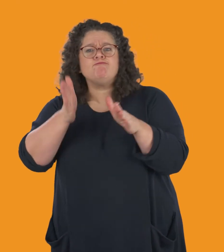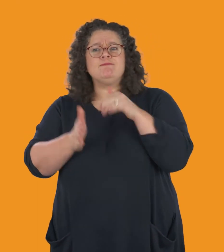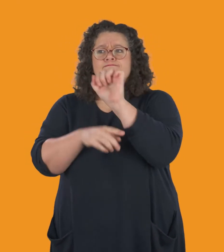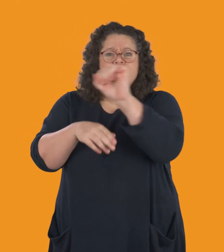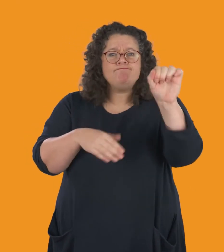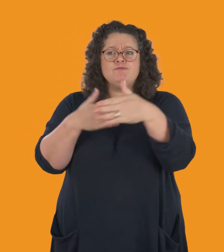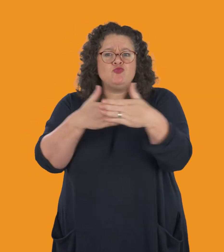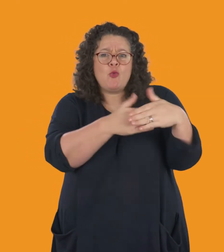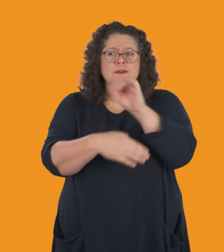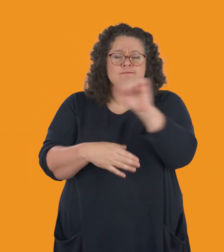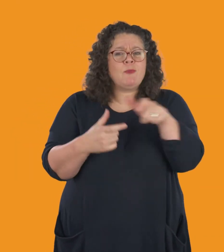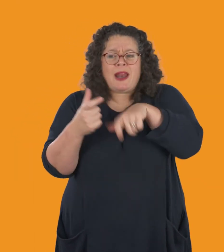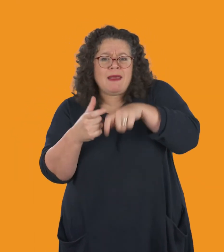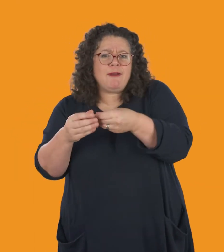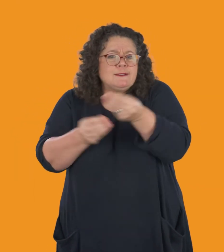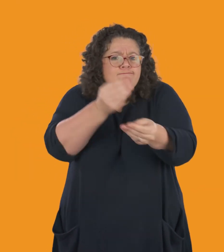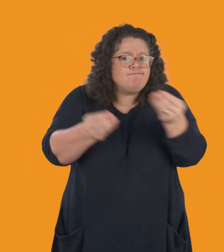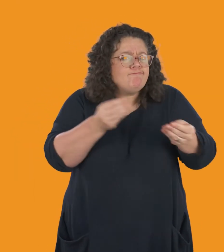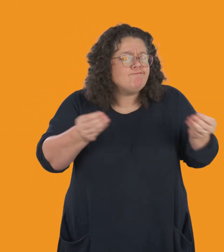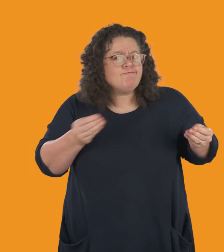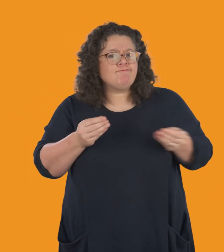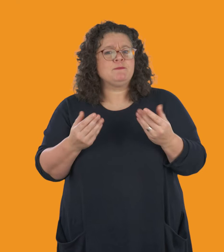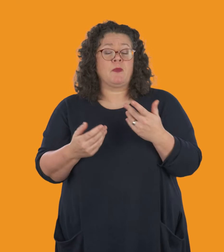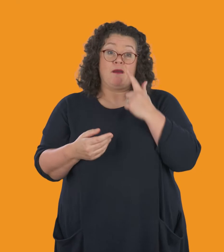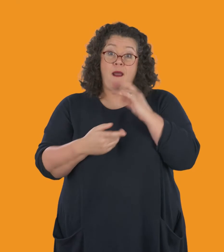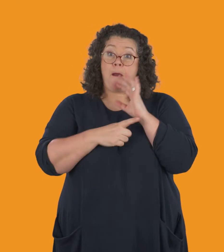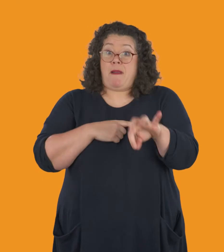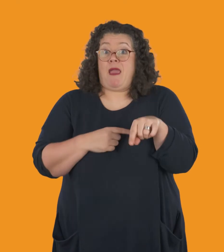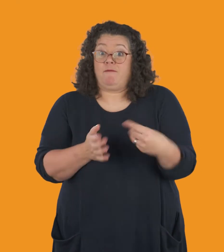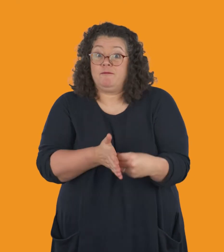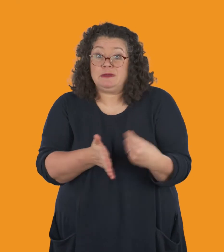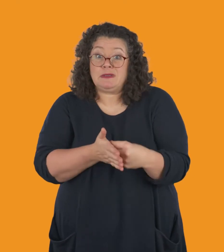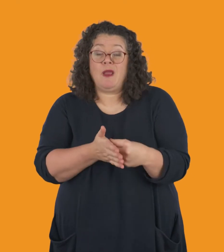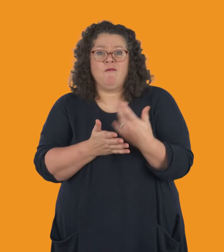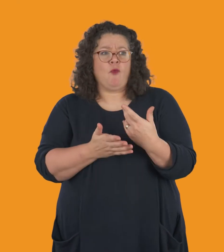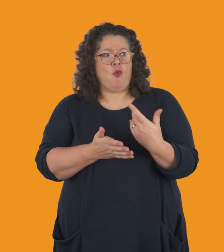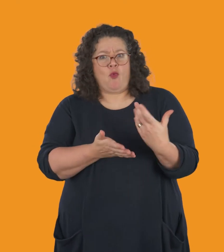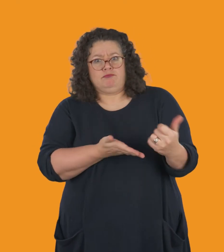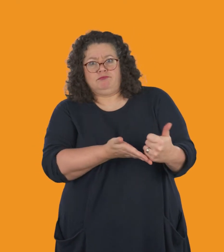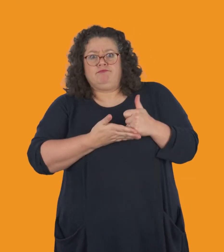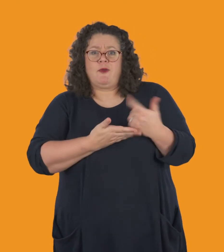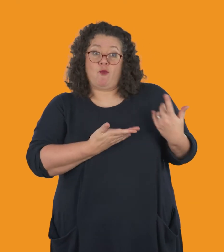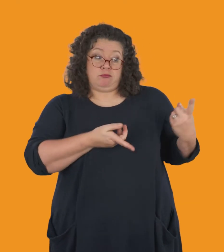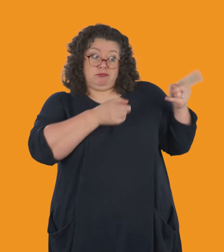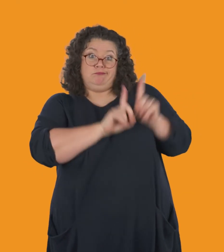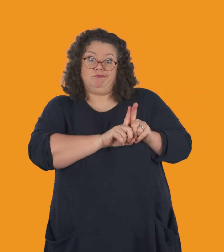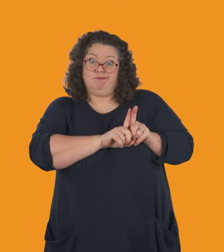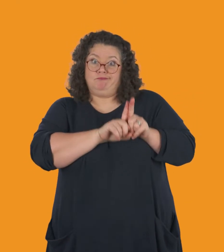his ward. He can apply to the fund for financial assistance for a personal assistant to accompany him